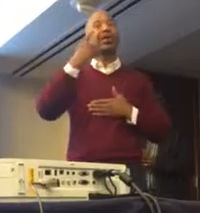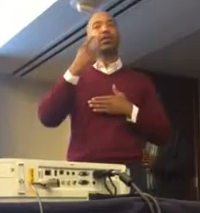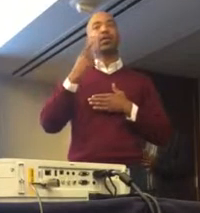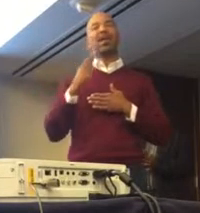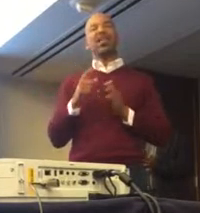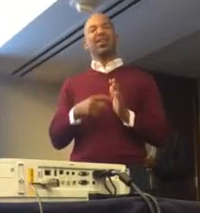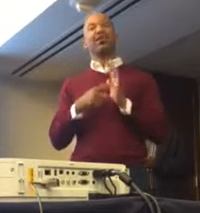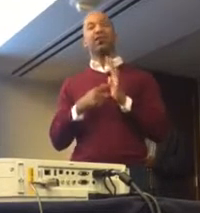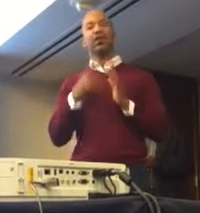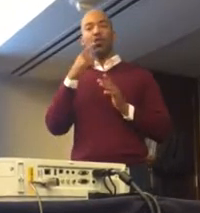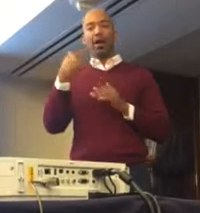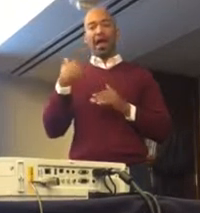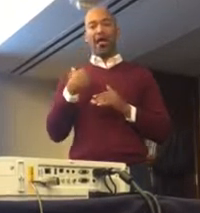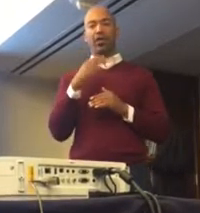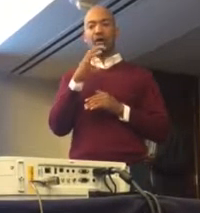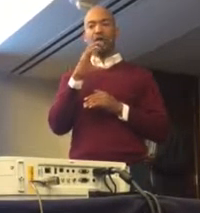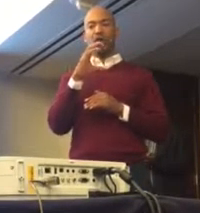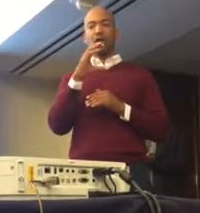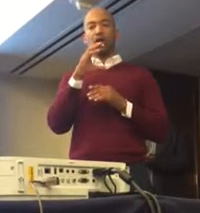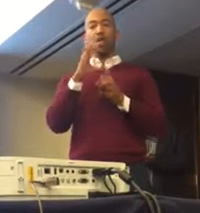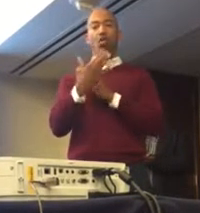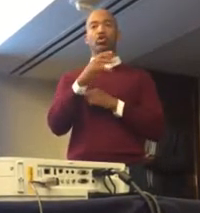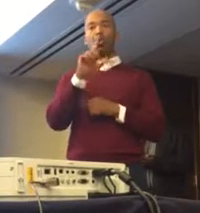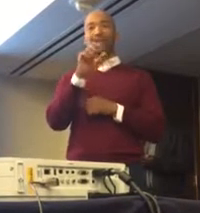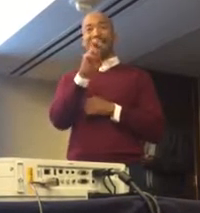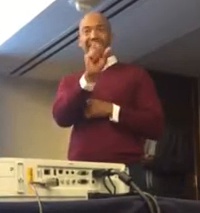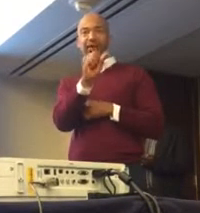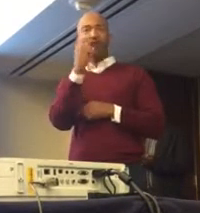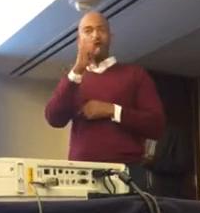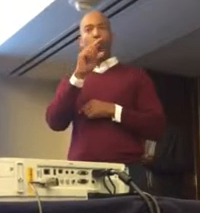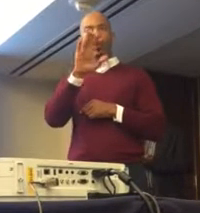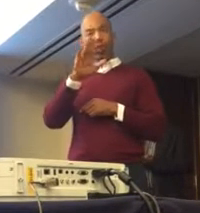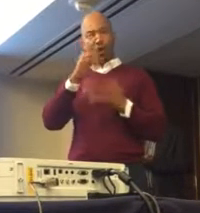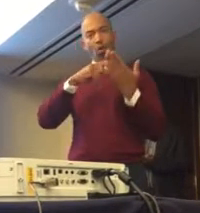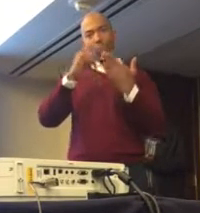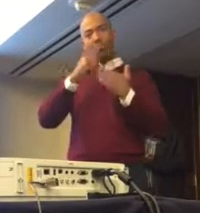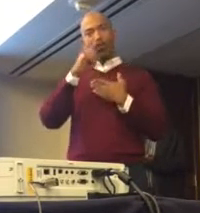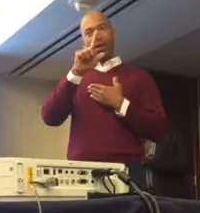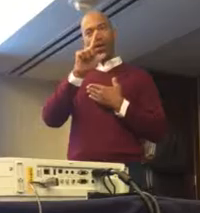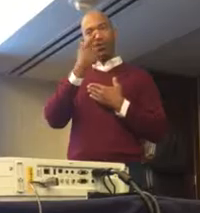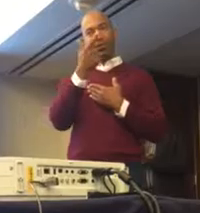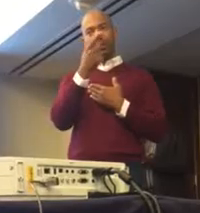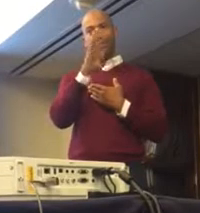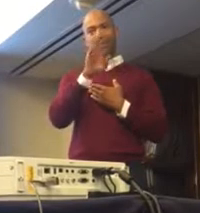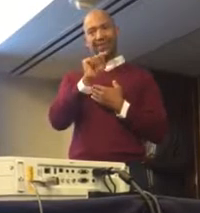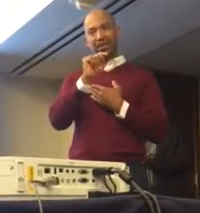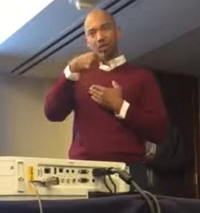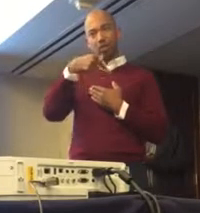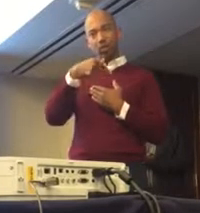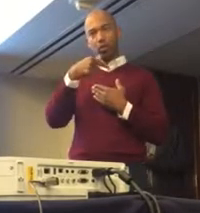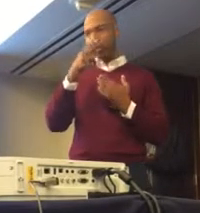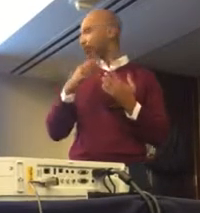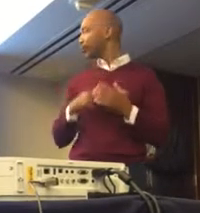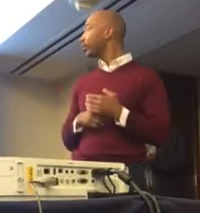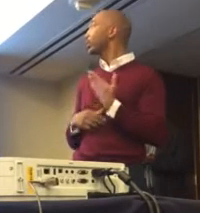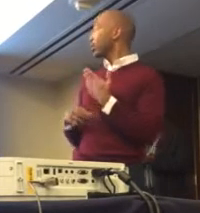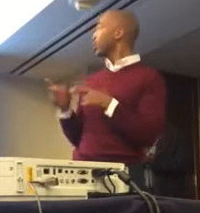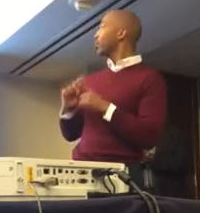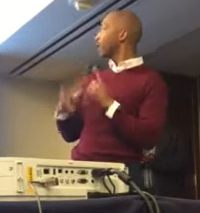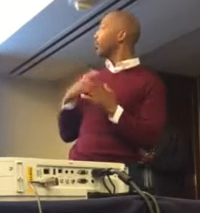of putting a cultural lens on your LGBTQ programming. From there, it is my favorite part of the presentation, no shade, Henderson, but it's my favorite